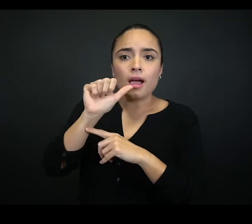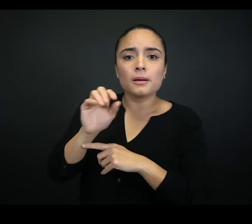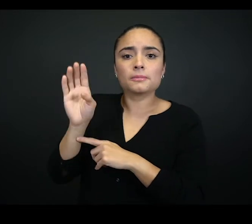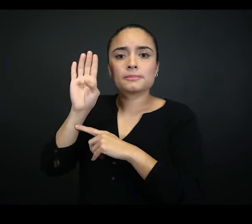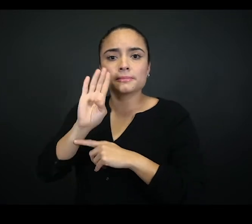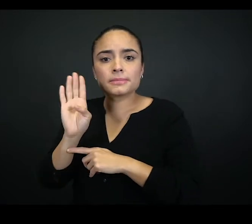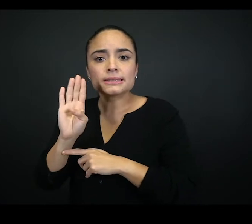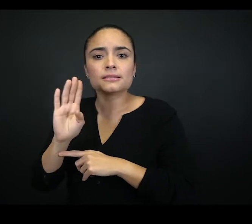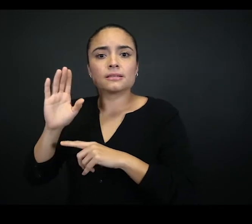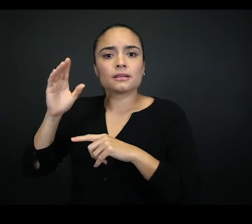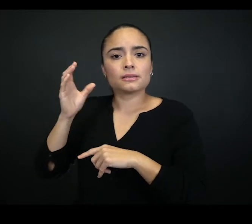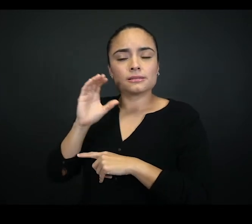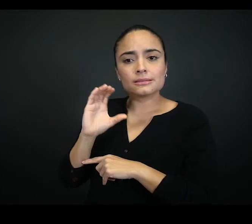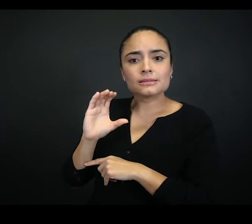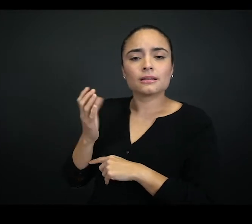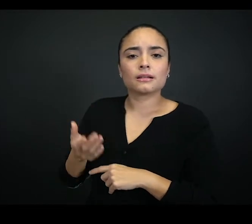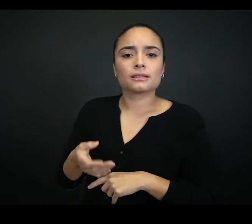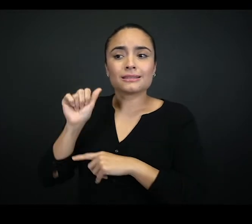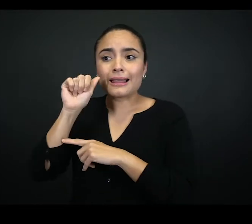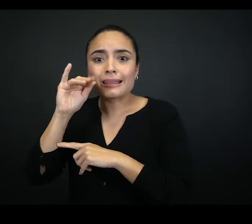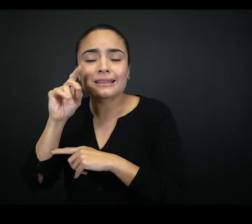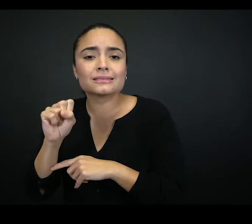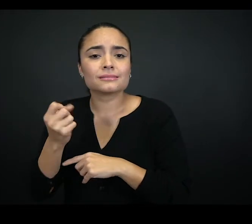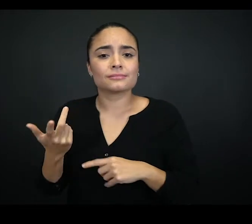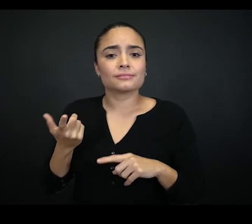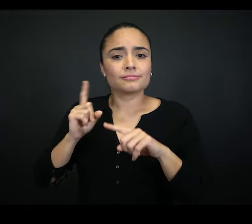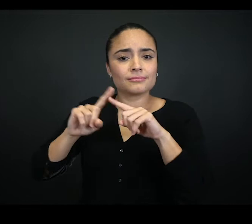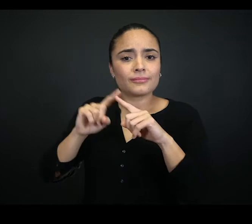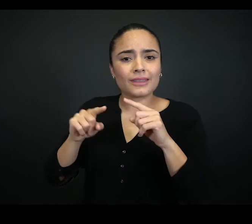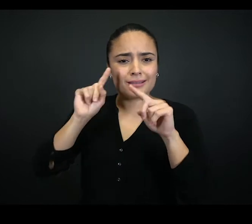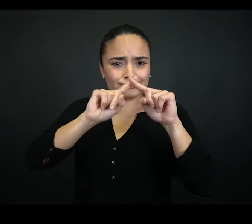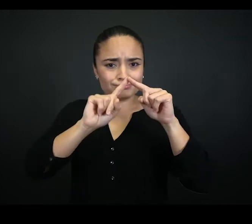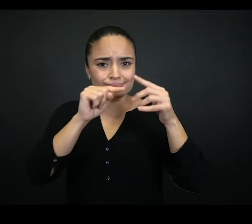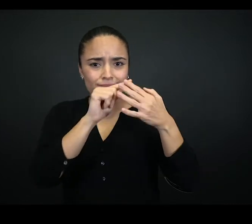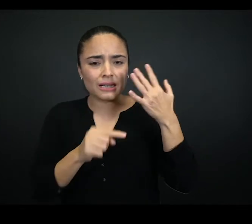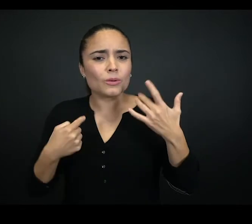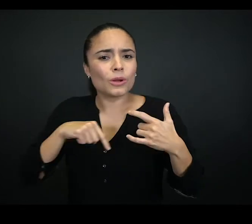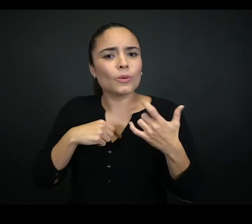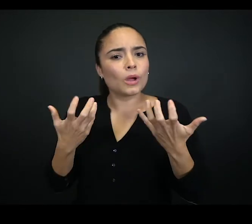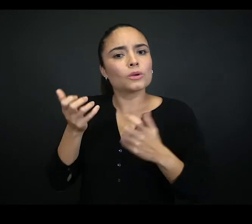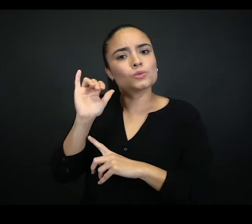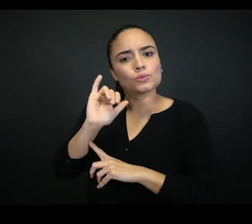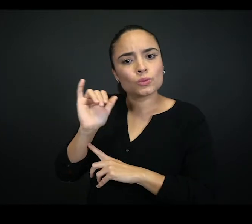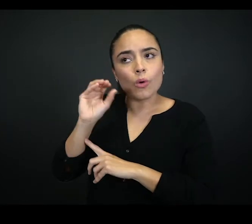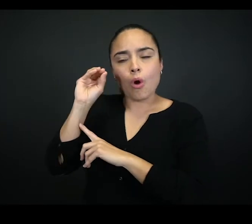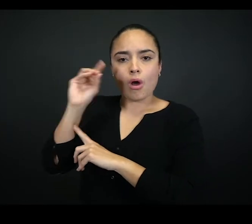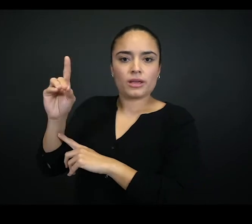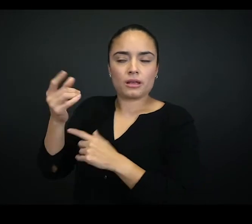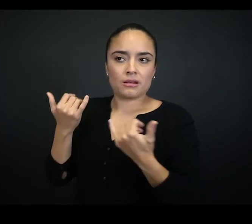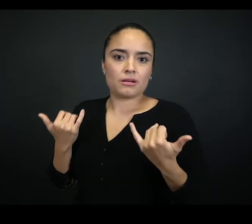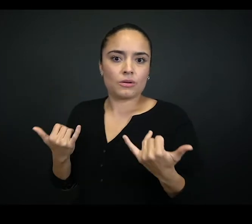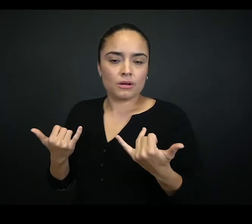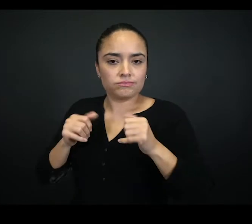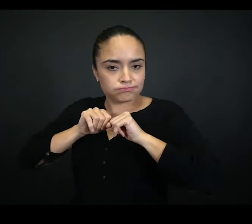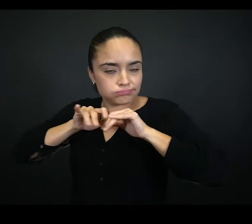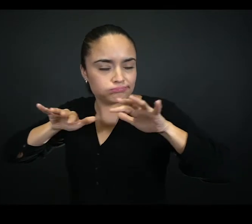with lived and living experience of drug use, not just to consult with or involved in some